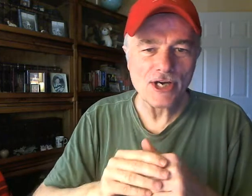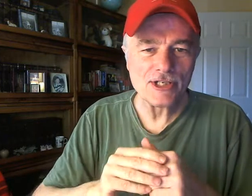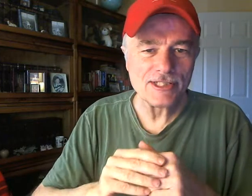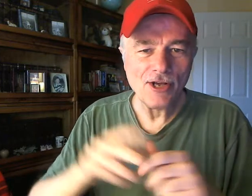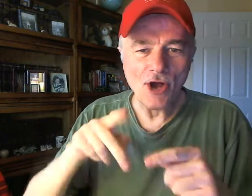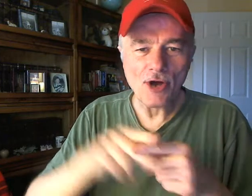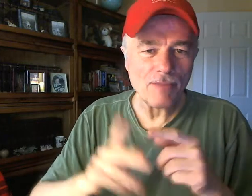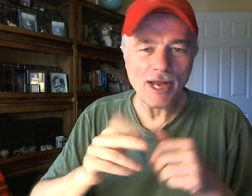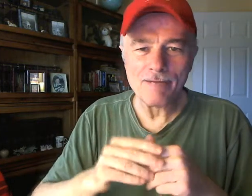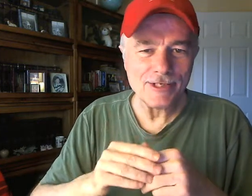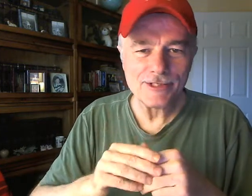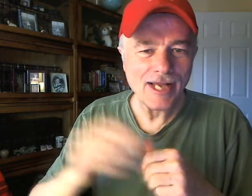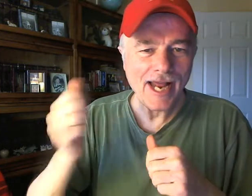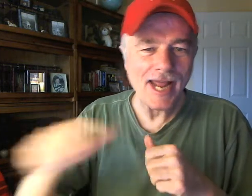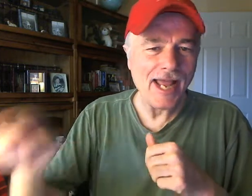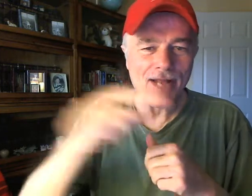Workers, or members, even.